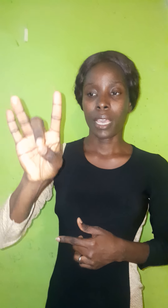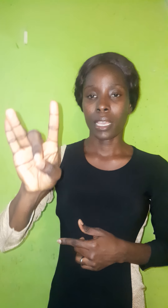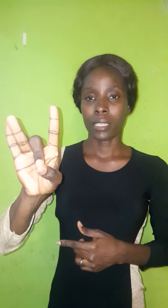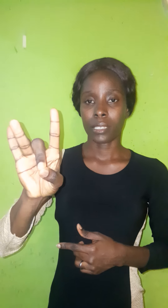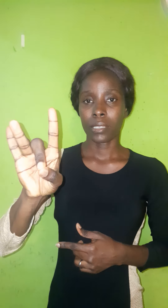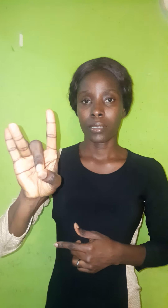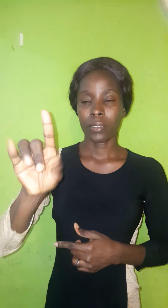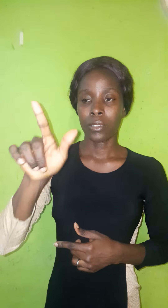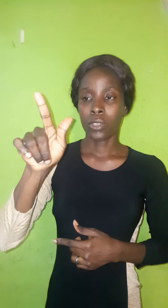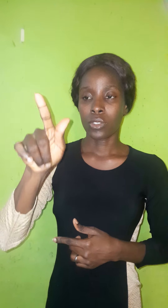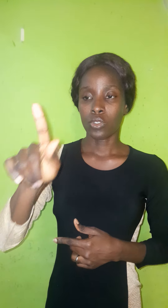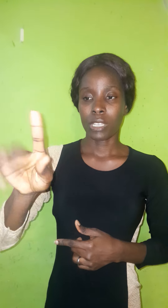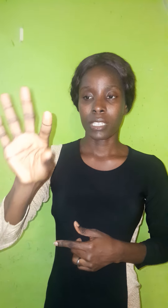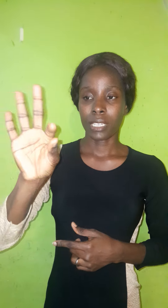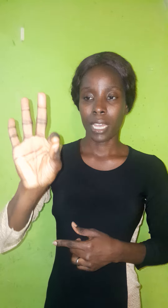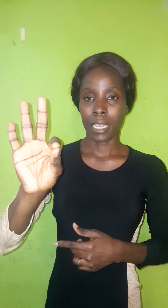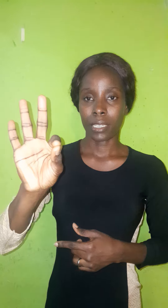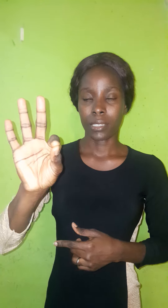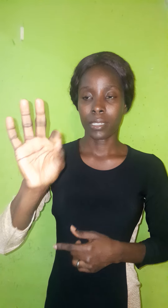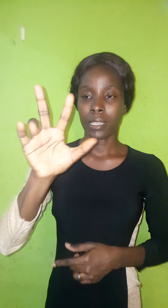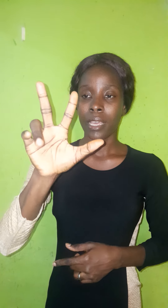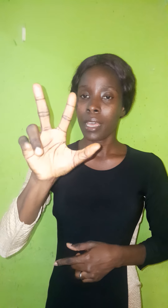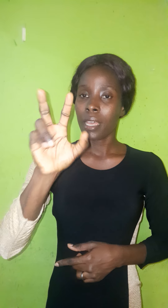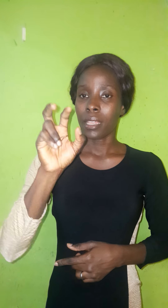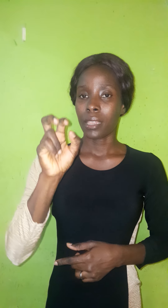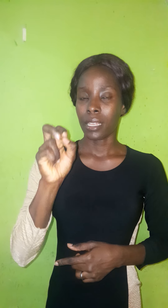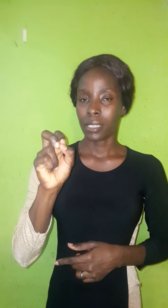28, 29, 30,